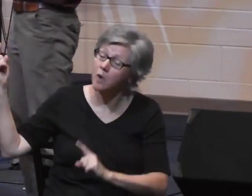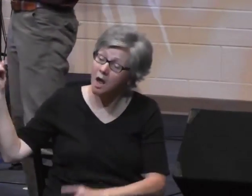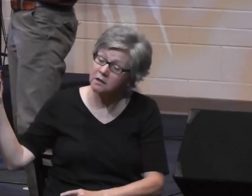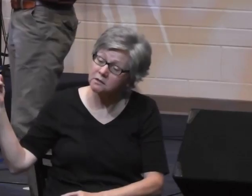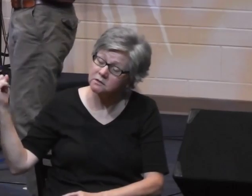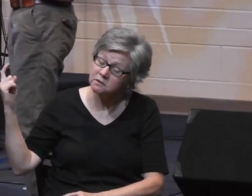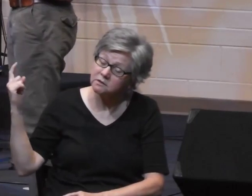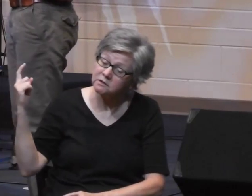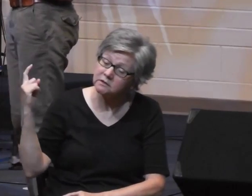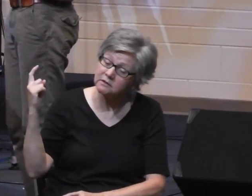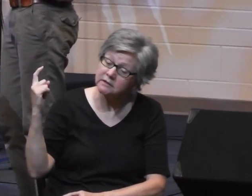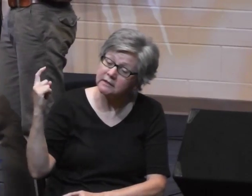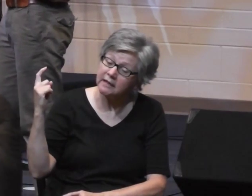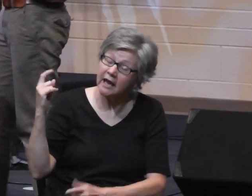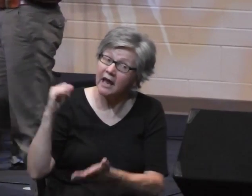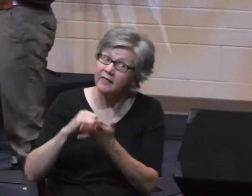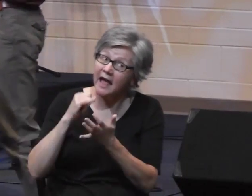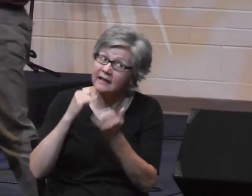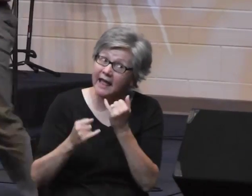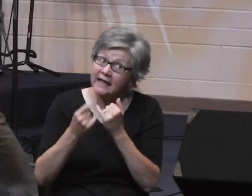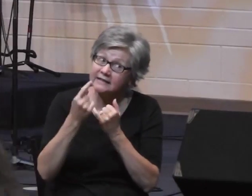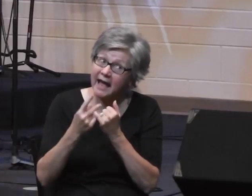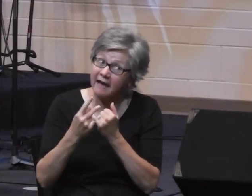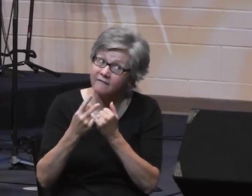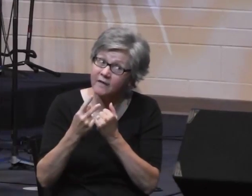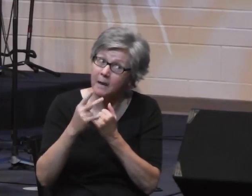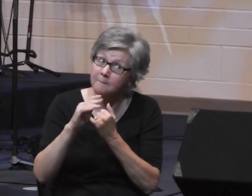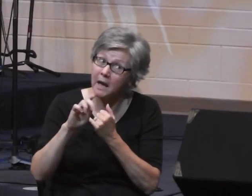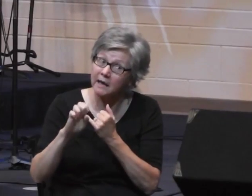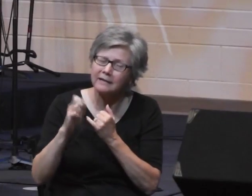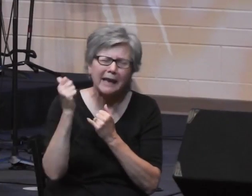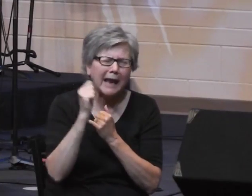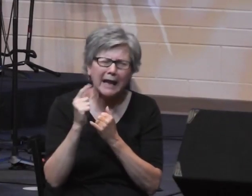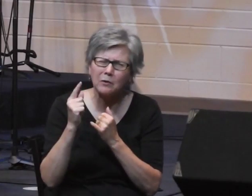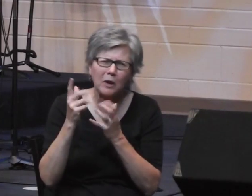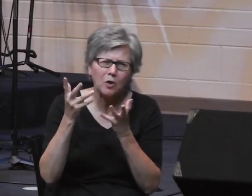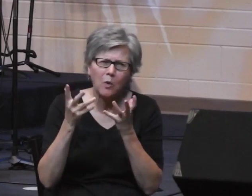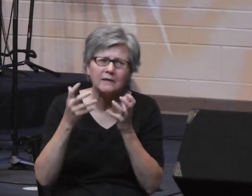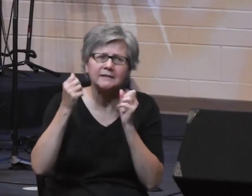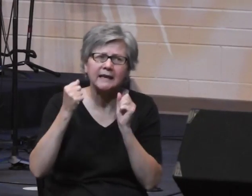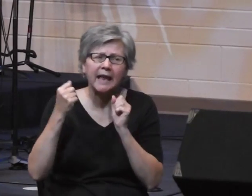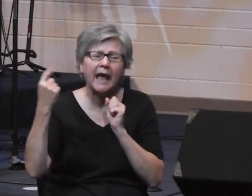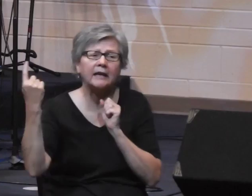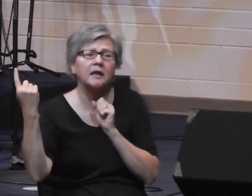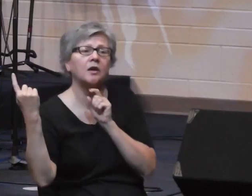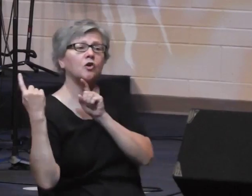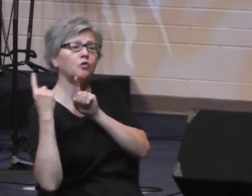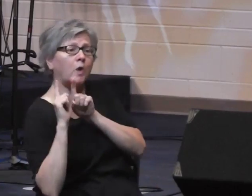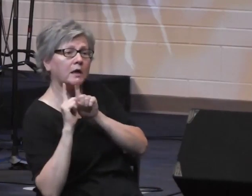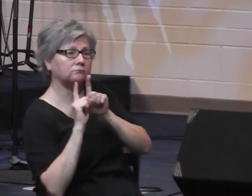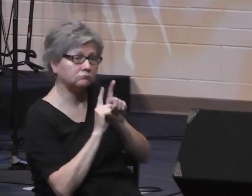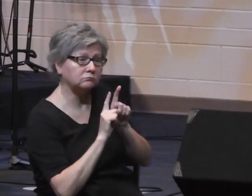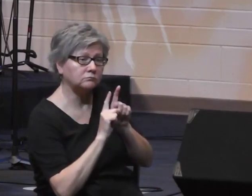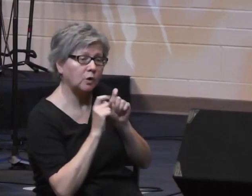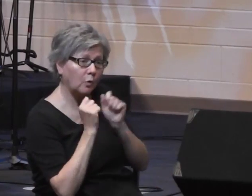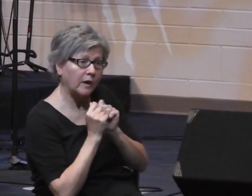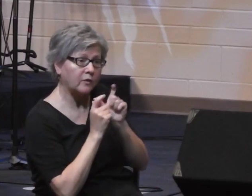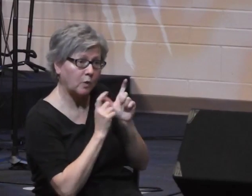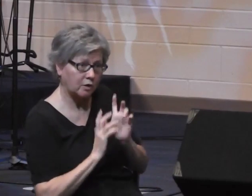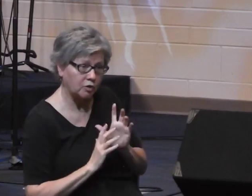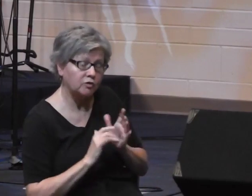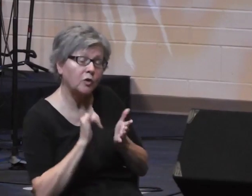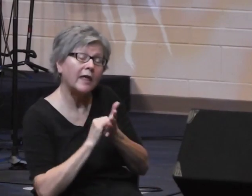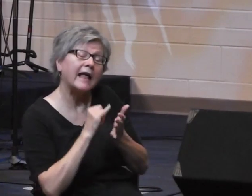us. And for the last half mile, anybody that wants to can come in and run with a runner in. So for this last half